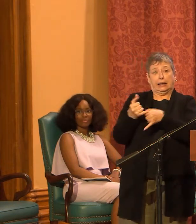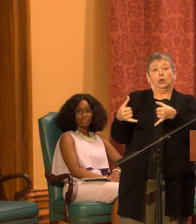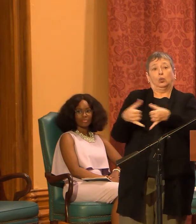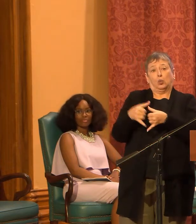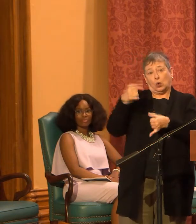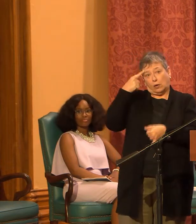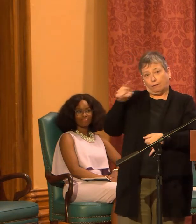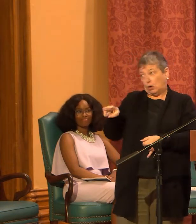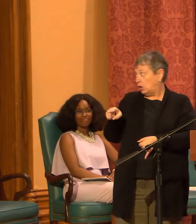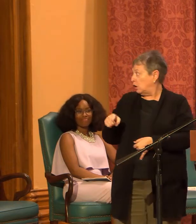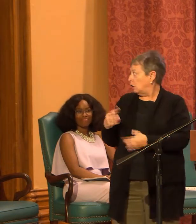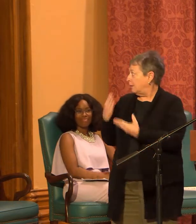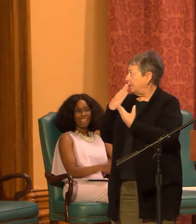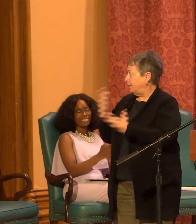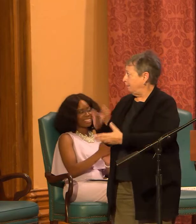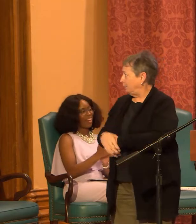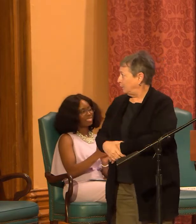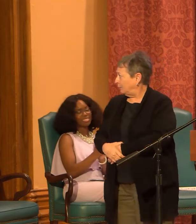behalf. Stacy.